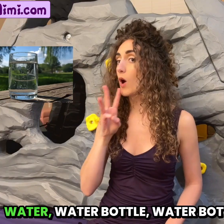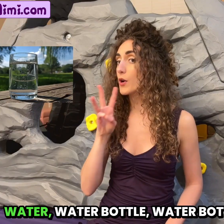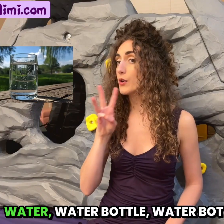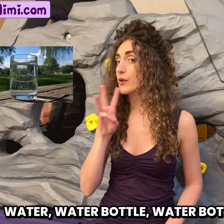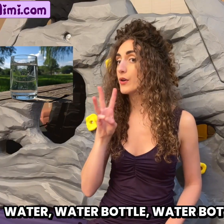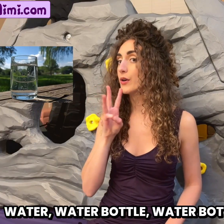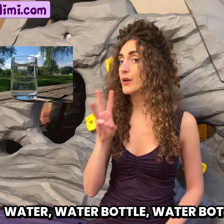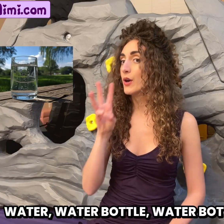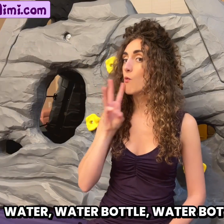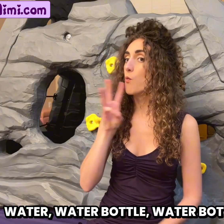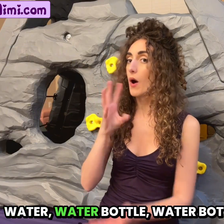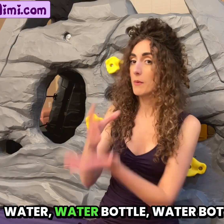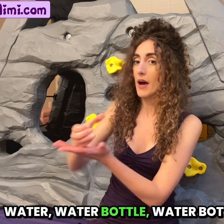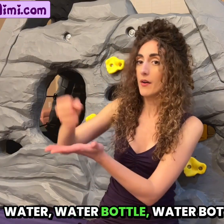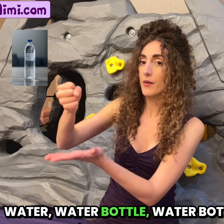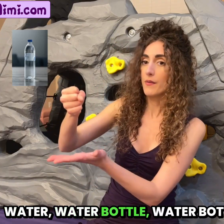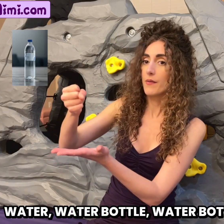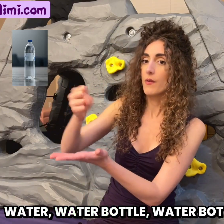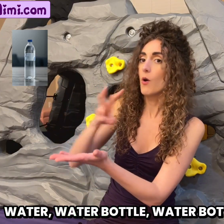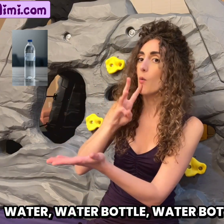Water. Water